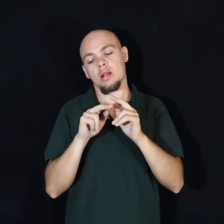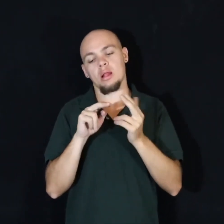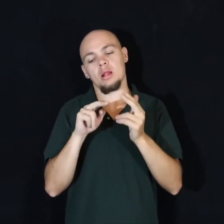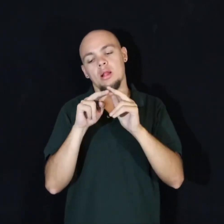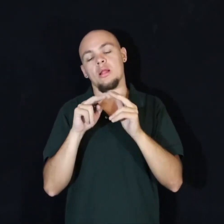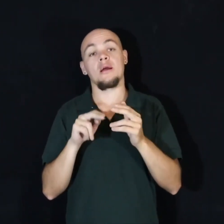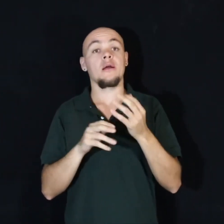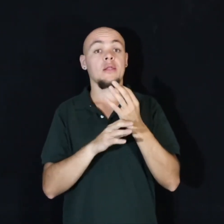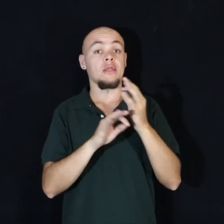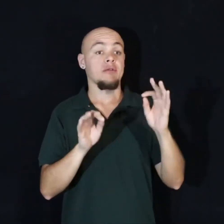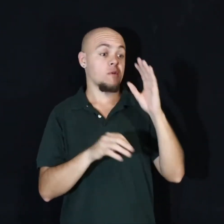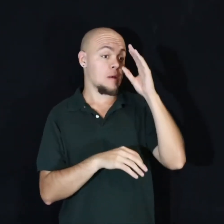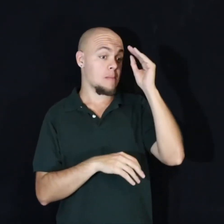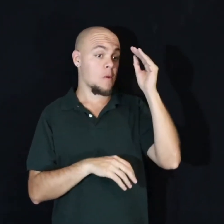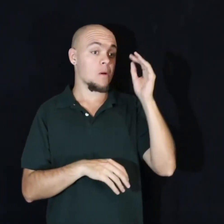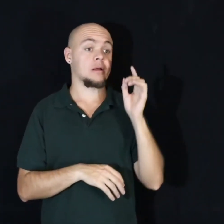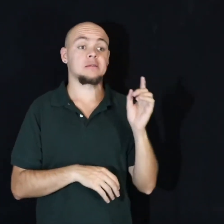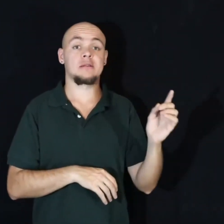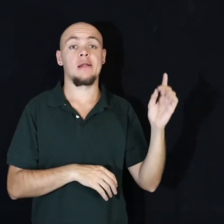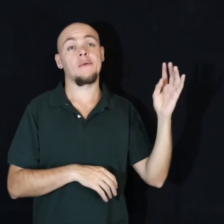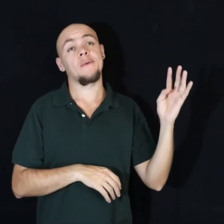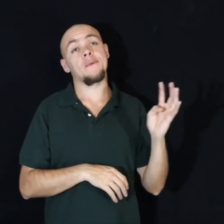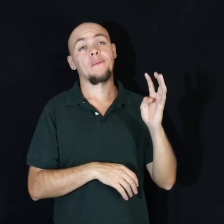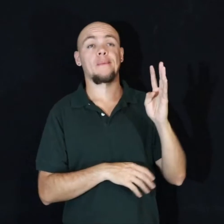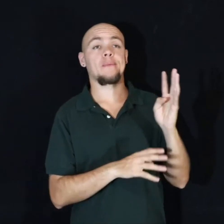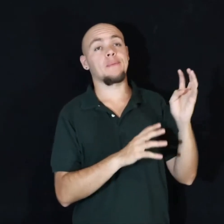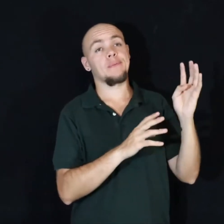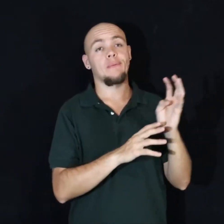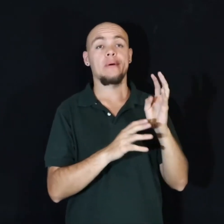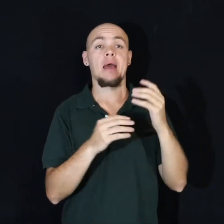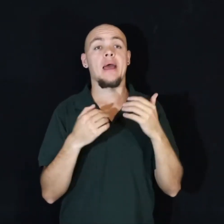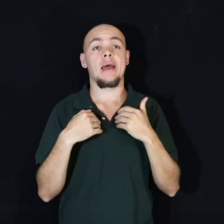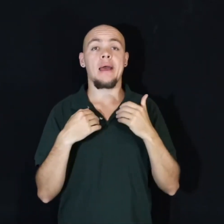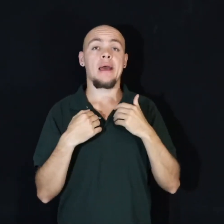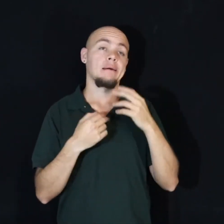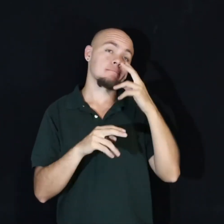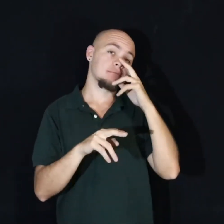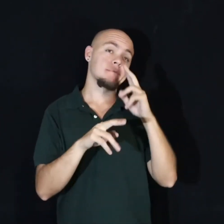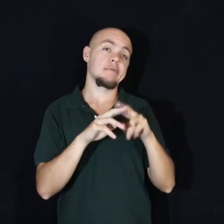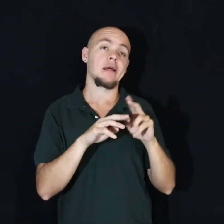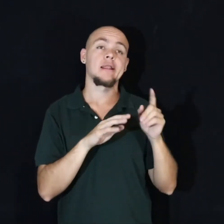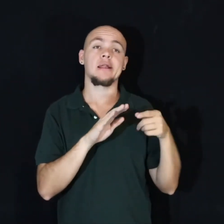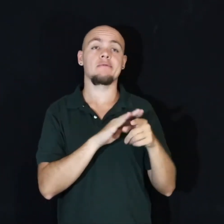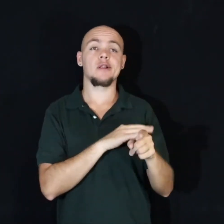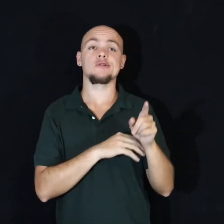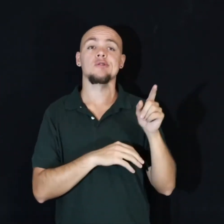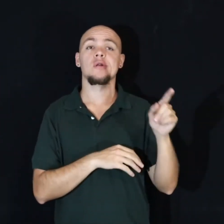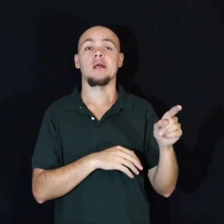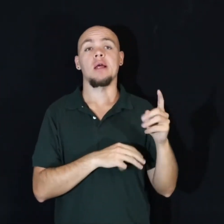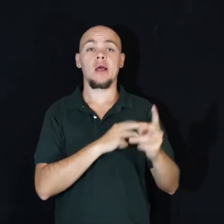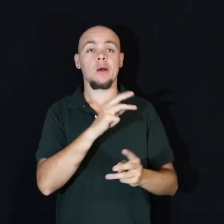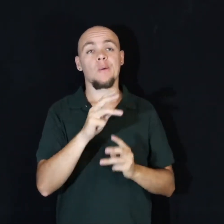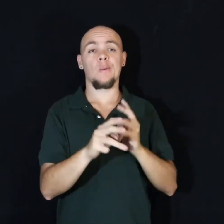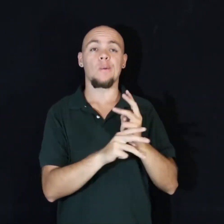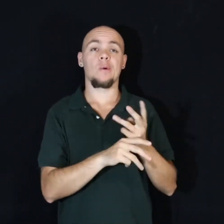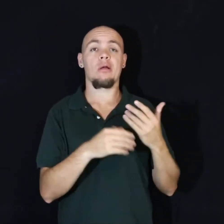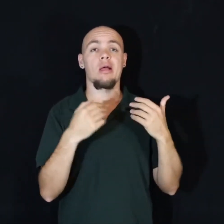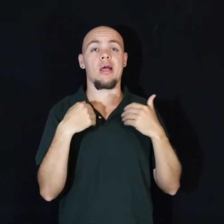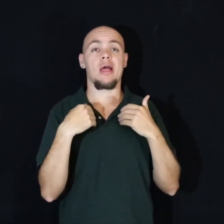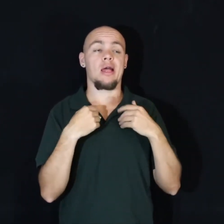boys would come tripping along on all sorts of delicious expeditions, and they would make a world of fun of him for having to work.